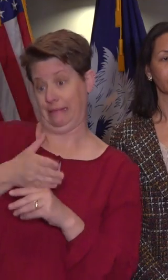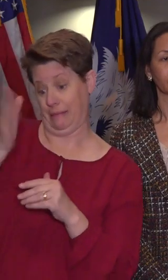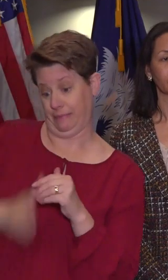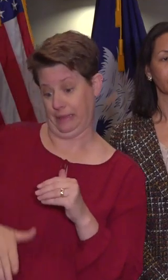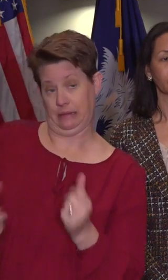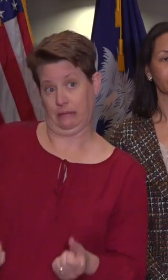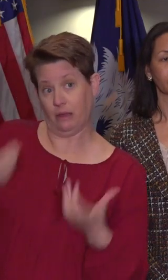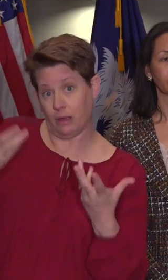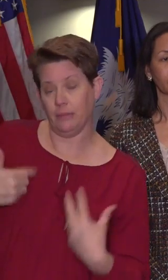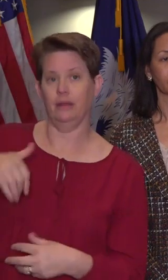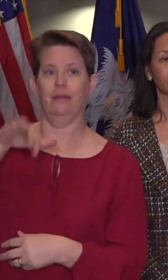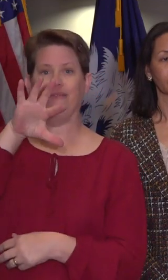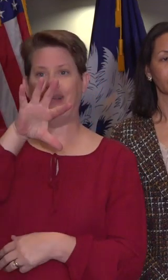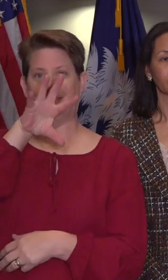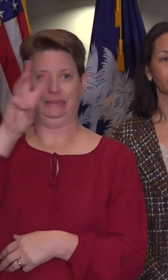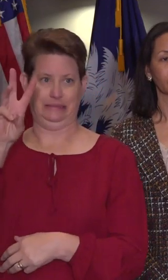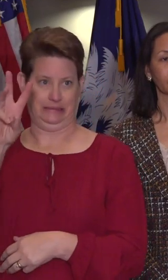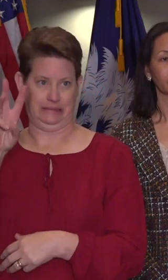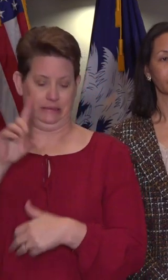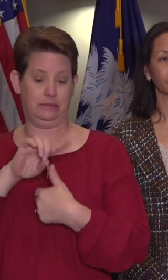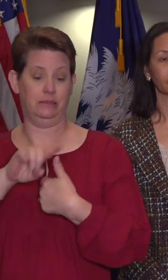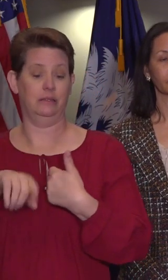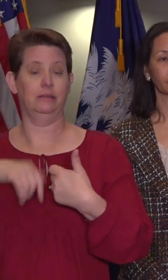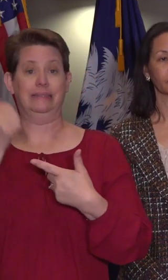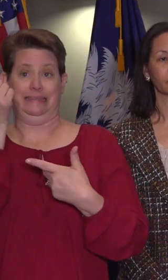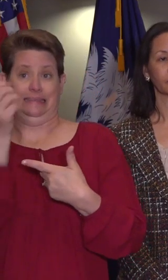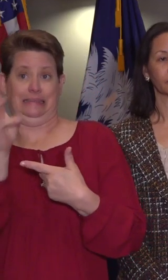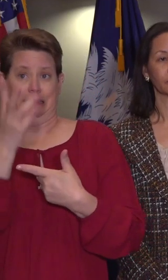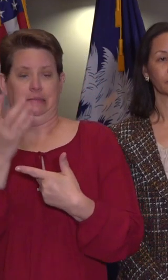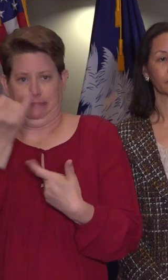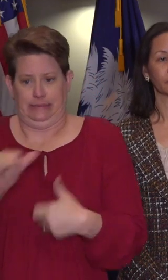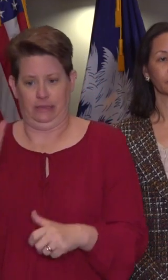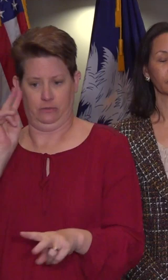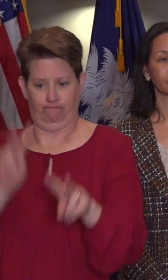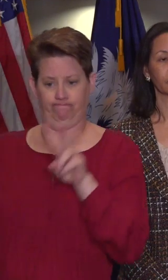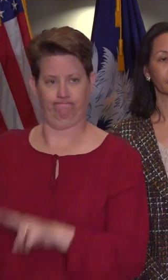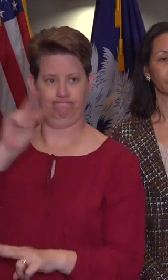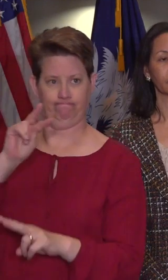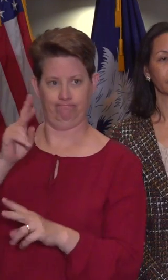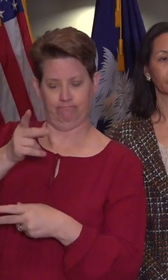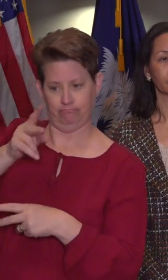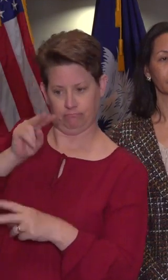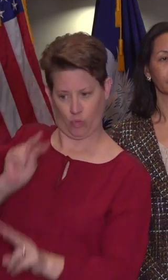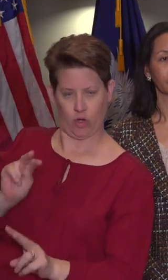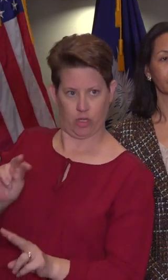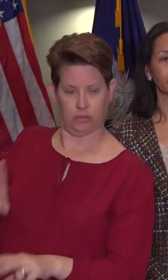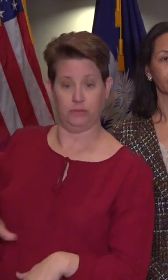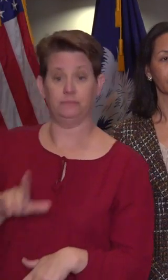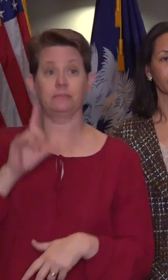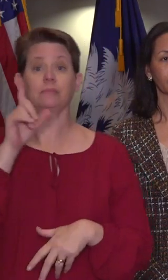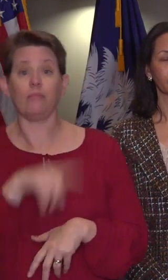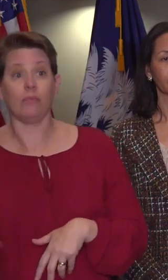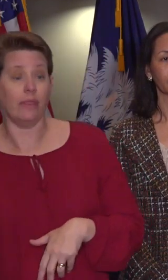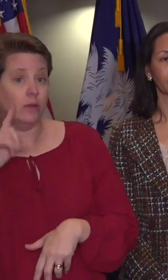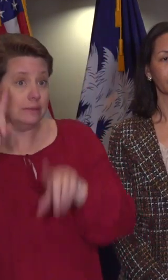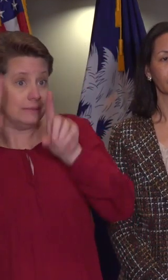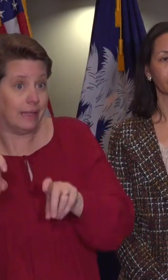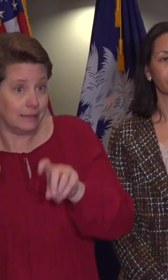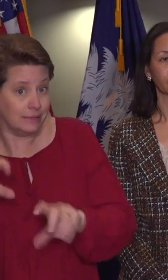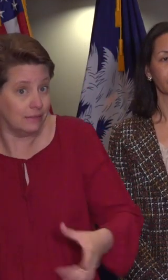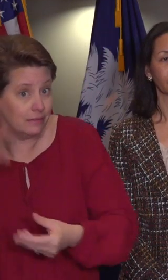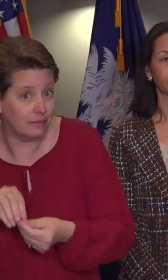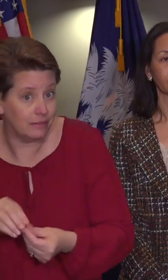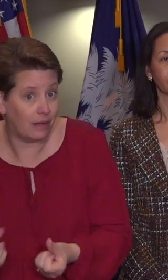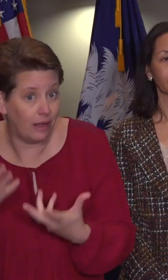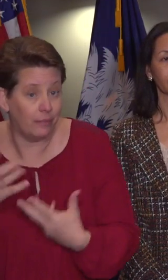56, 16 remain in monitoring. Of those tested, we have